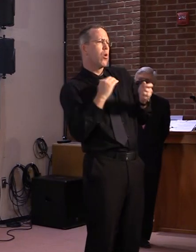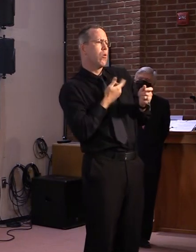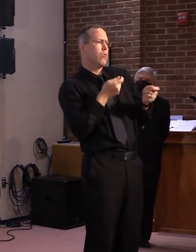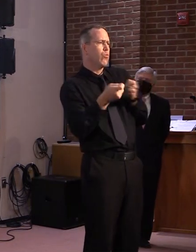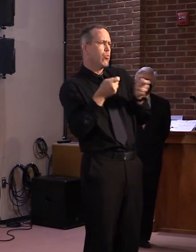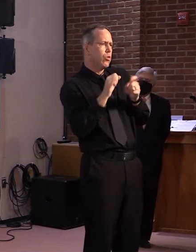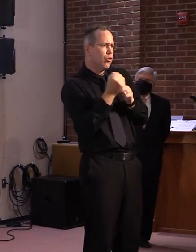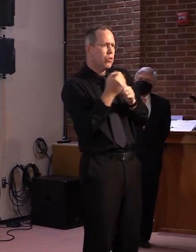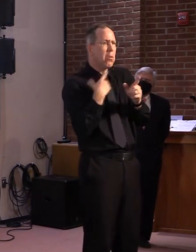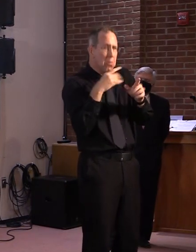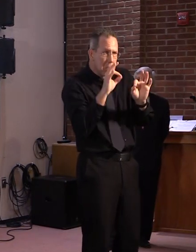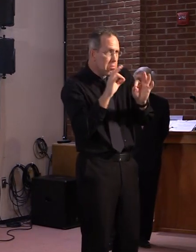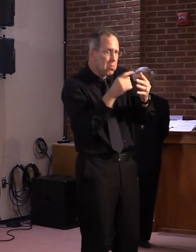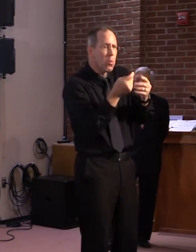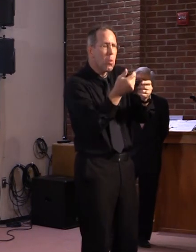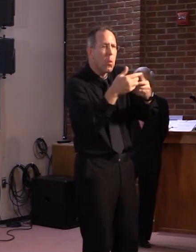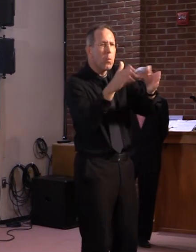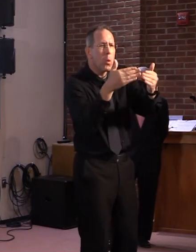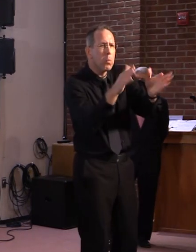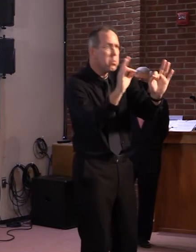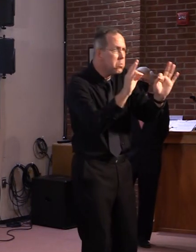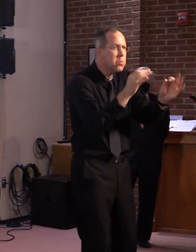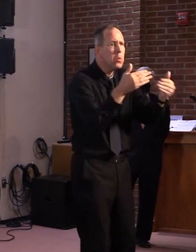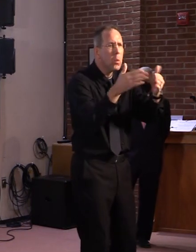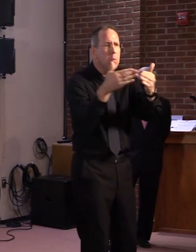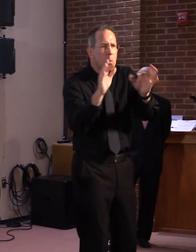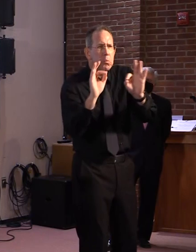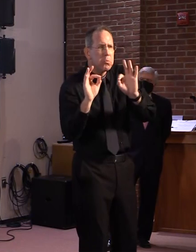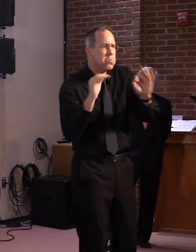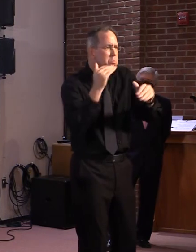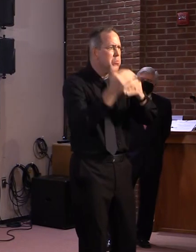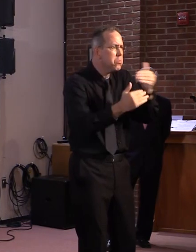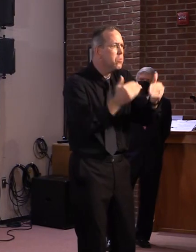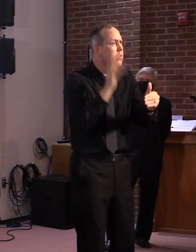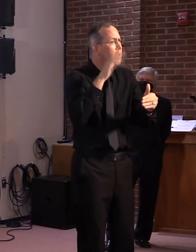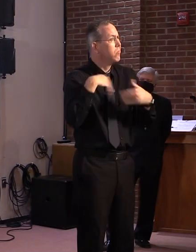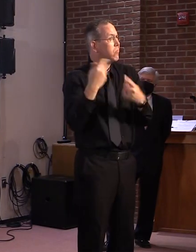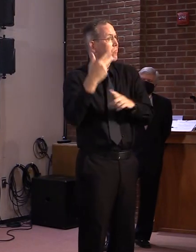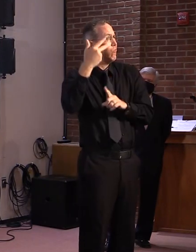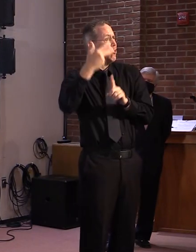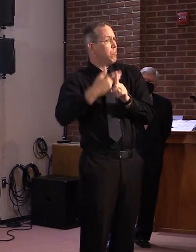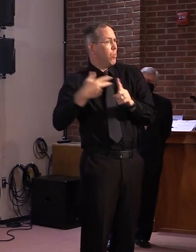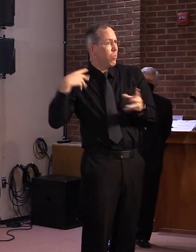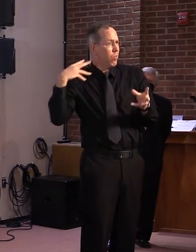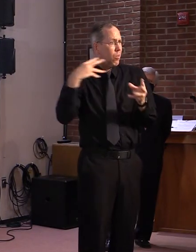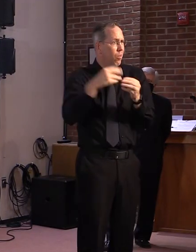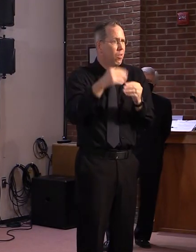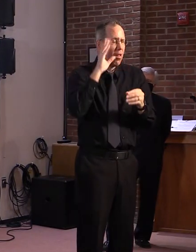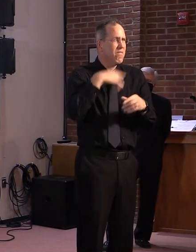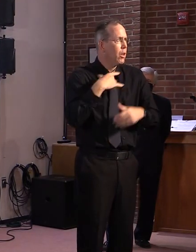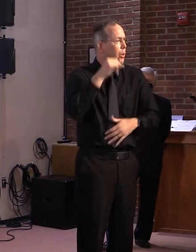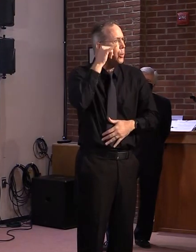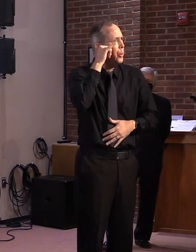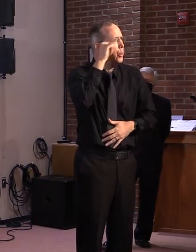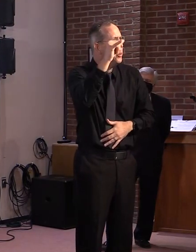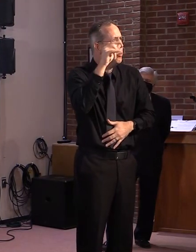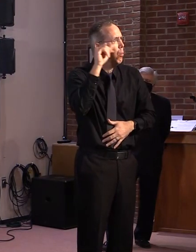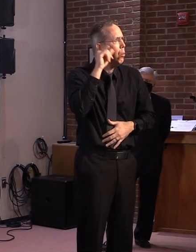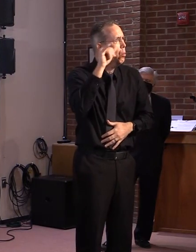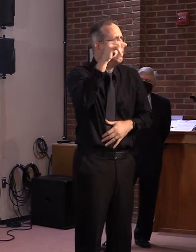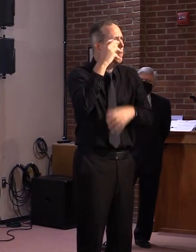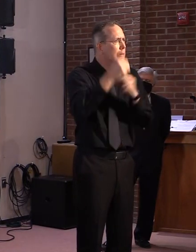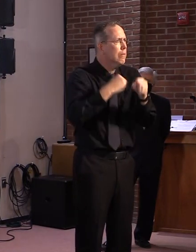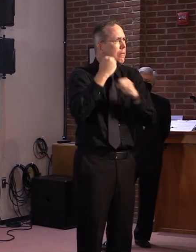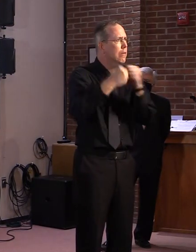Now, I know this has felt like a very long journey already, and so much uncertainty